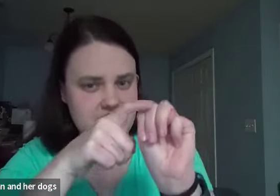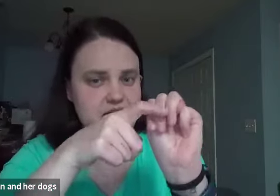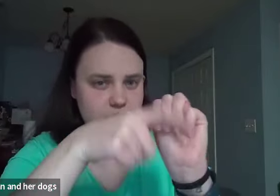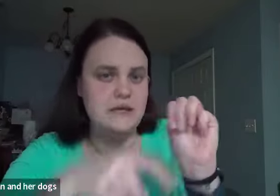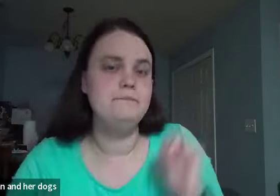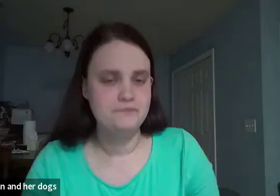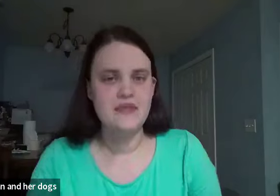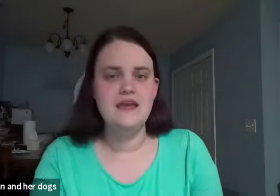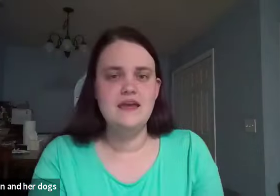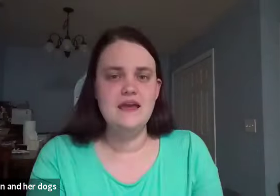like an actual